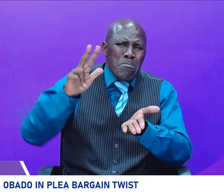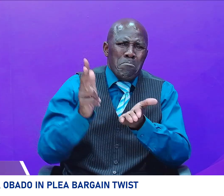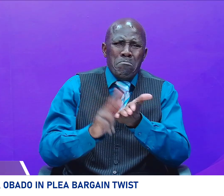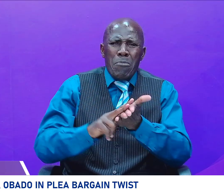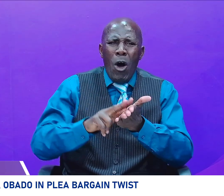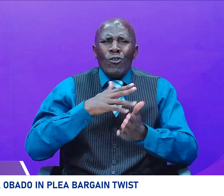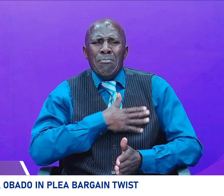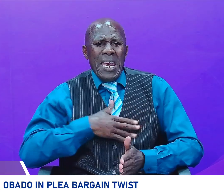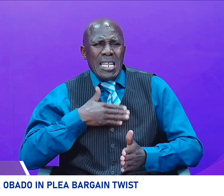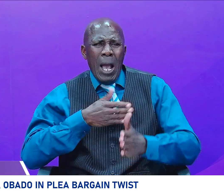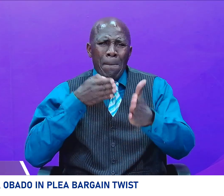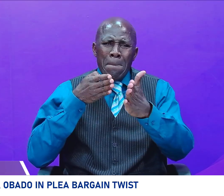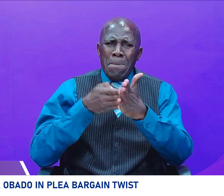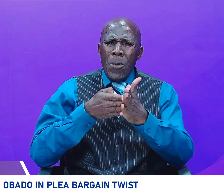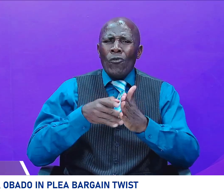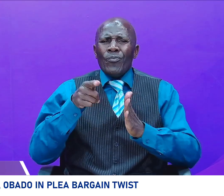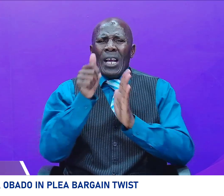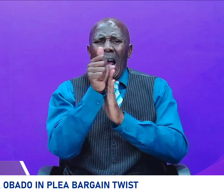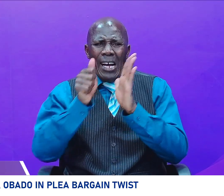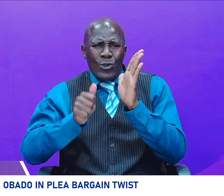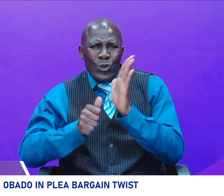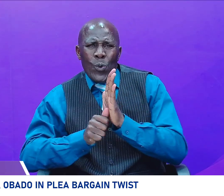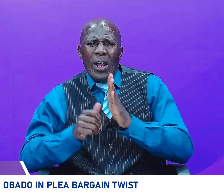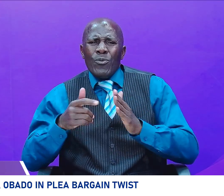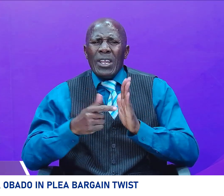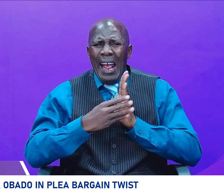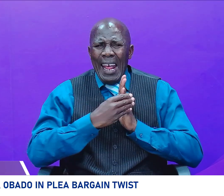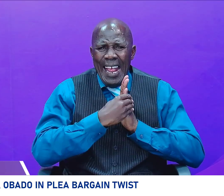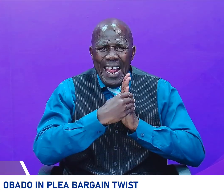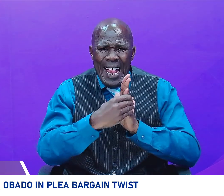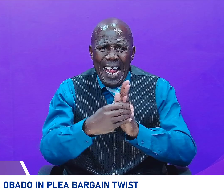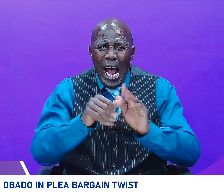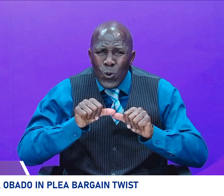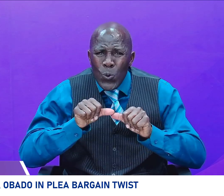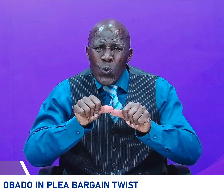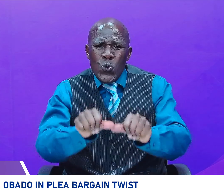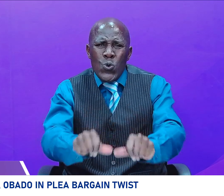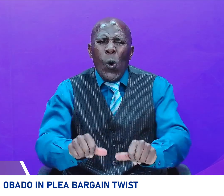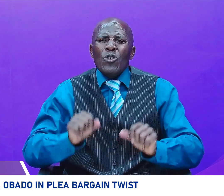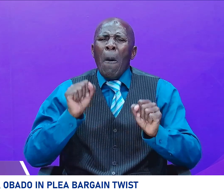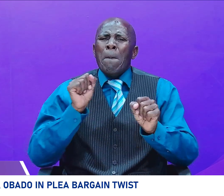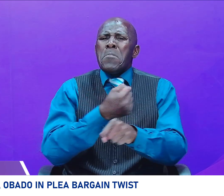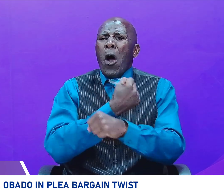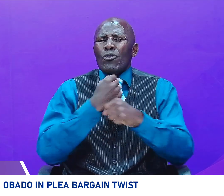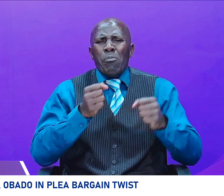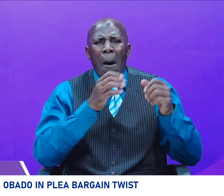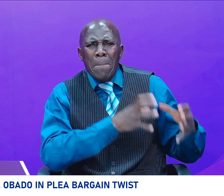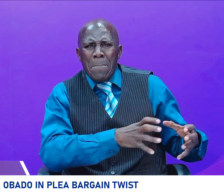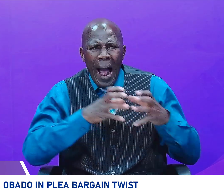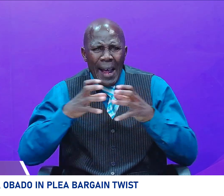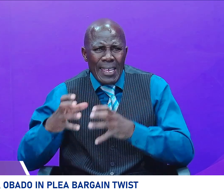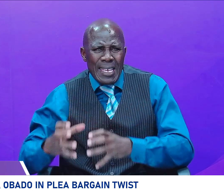party to the agreement and insisted that Obado should face full trial over